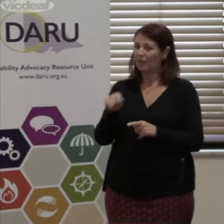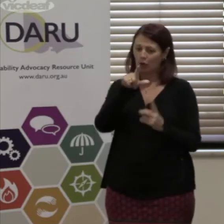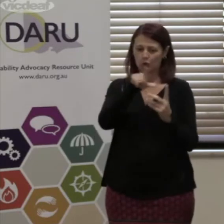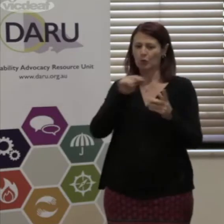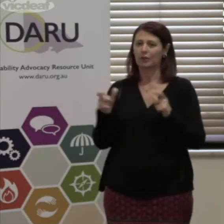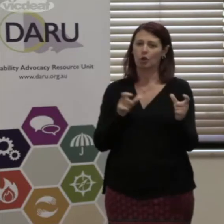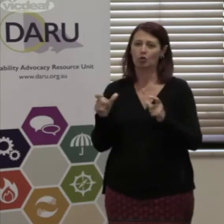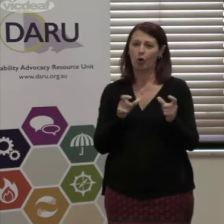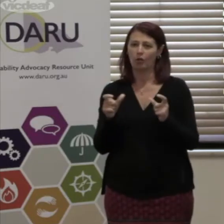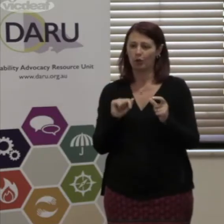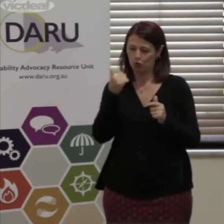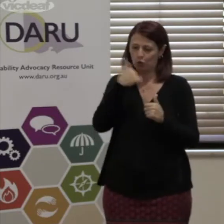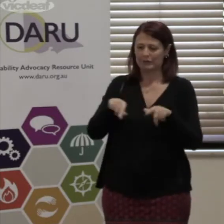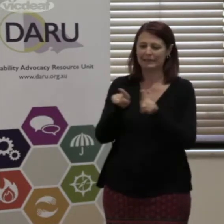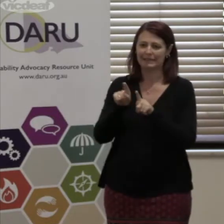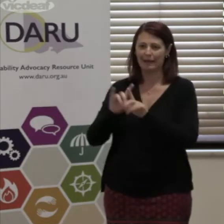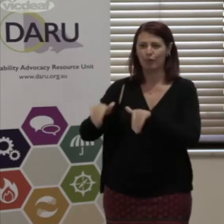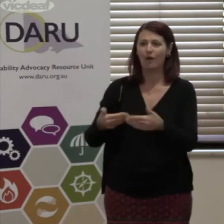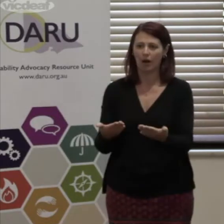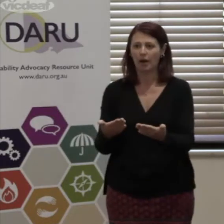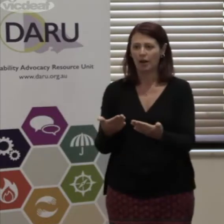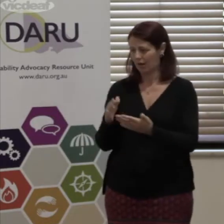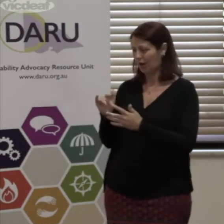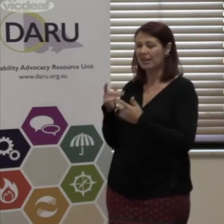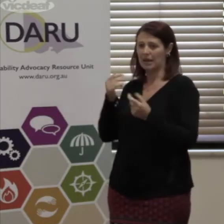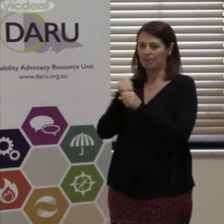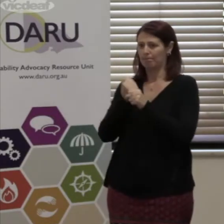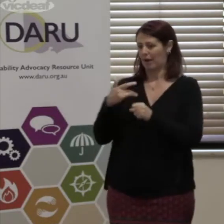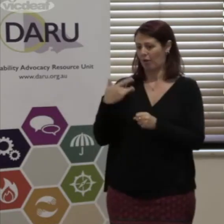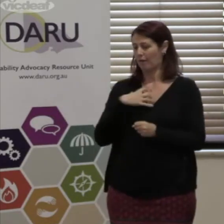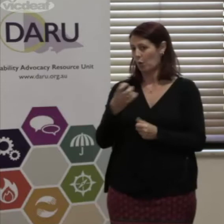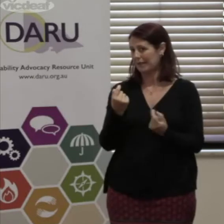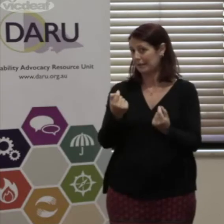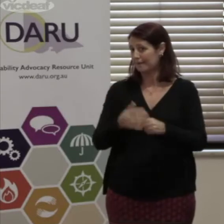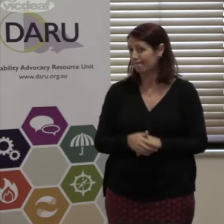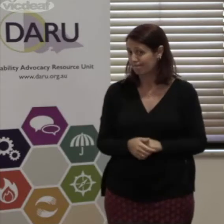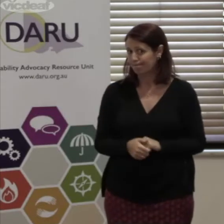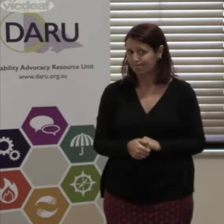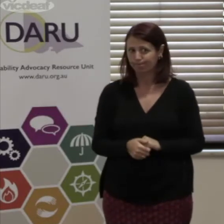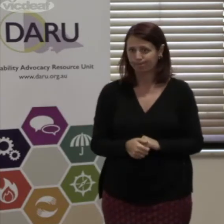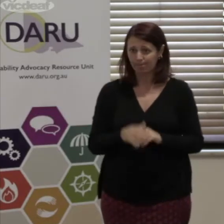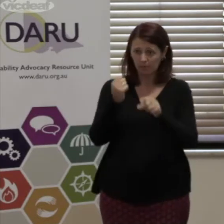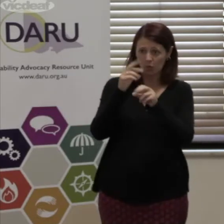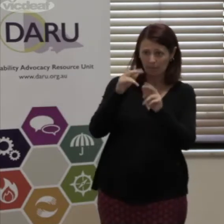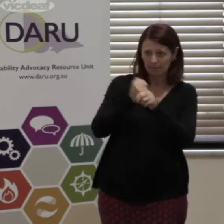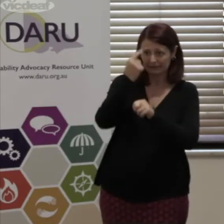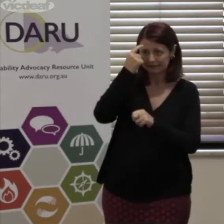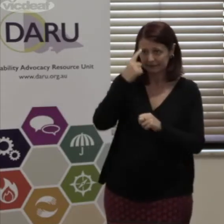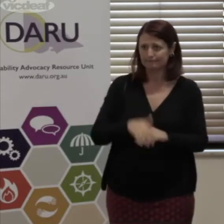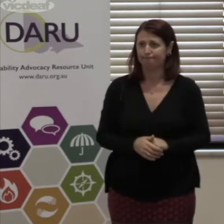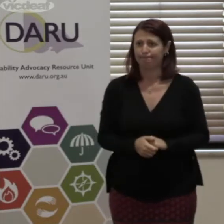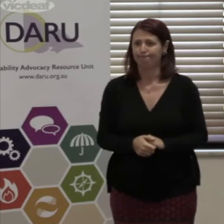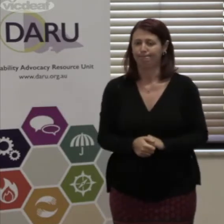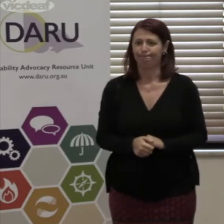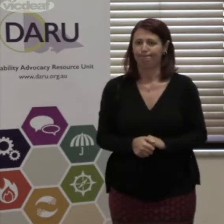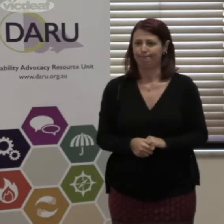be smart about the way that you line things up to make life more easy for yourself as well. I hope that makes sense.